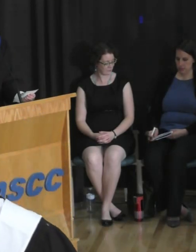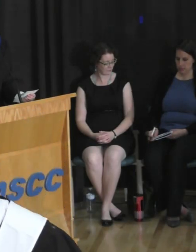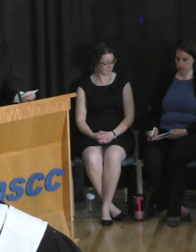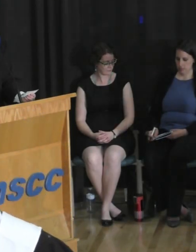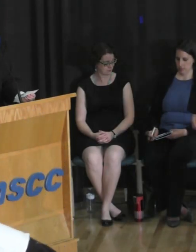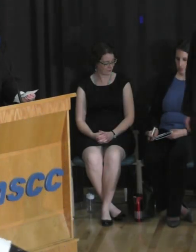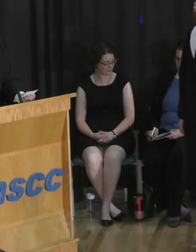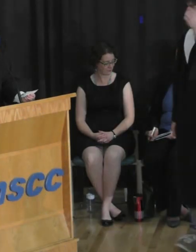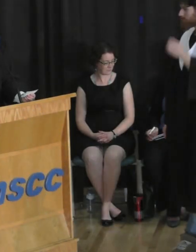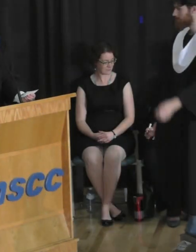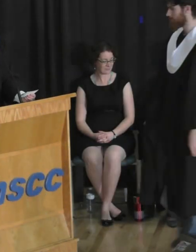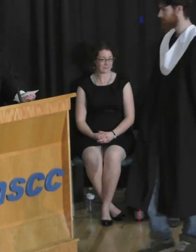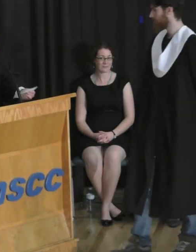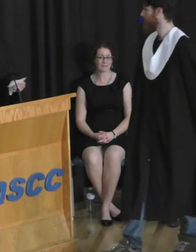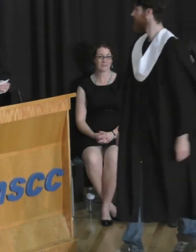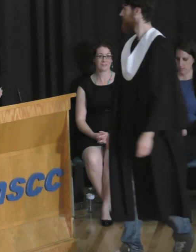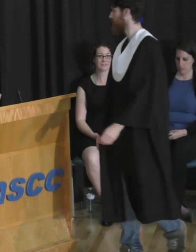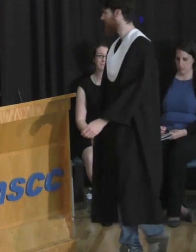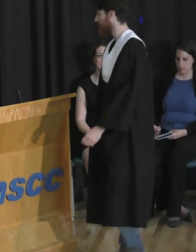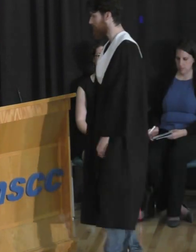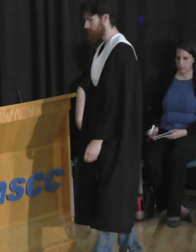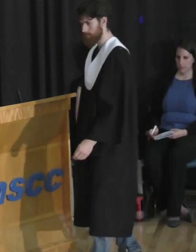Andrew Bobrick, honors.